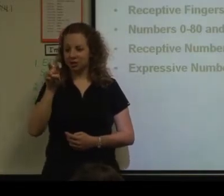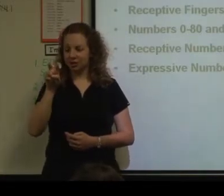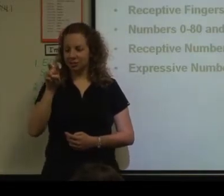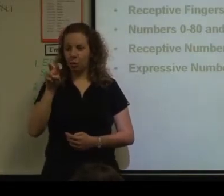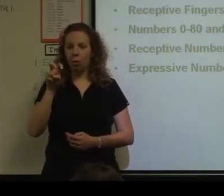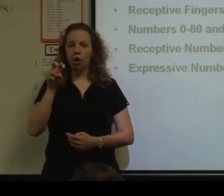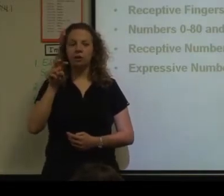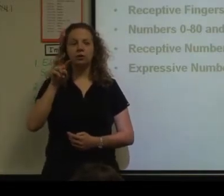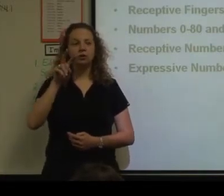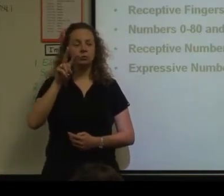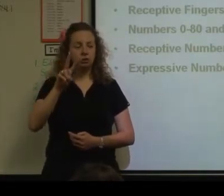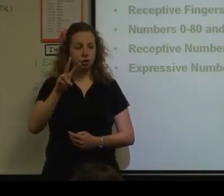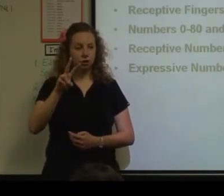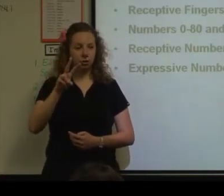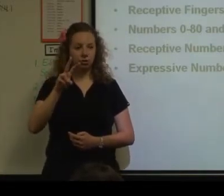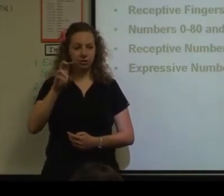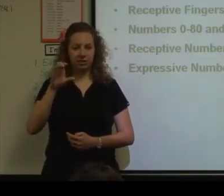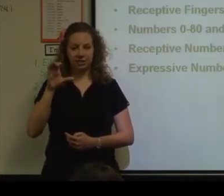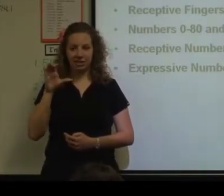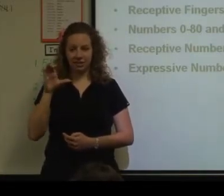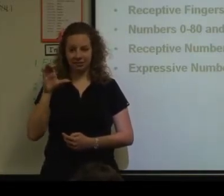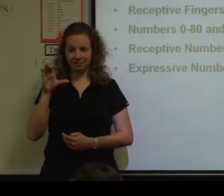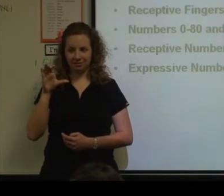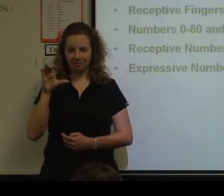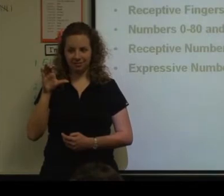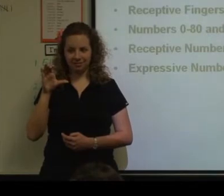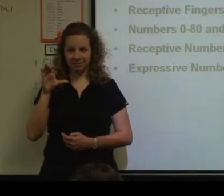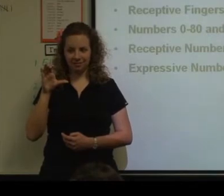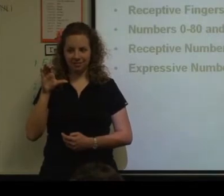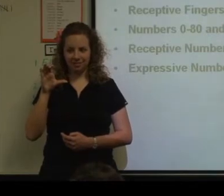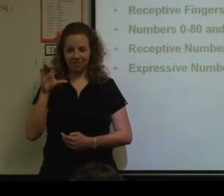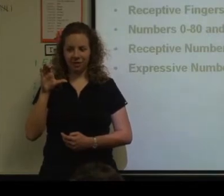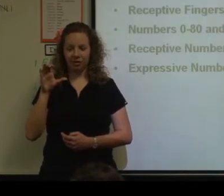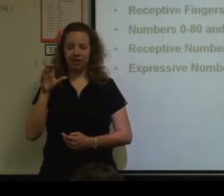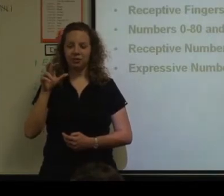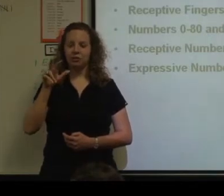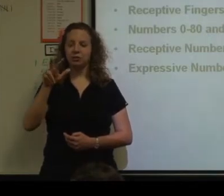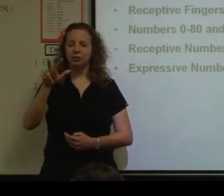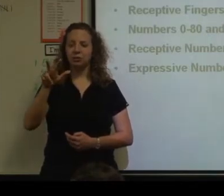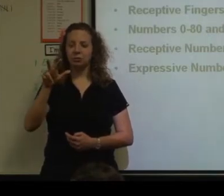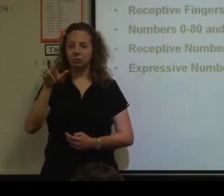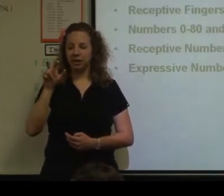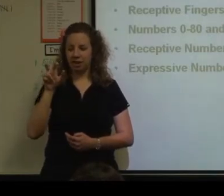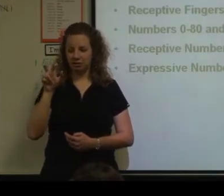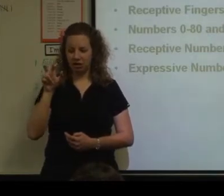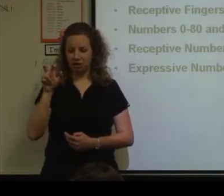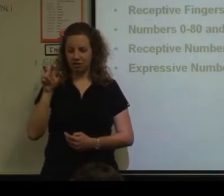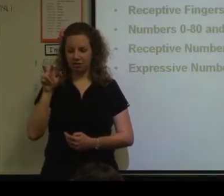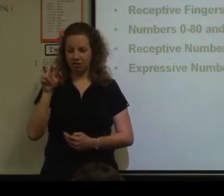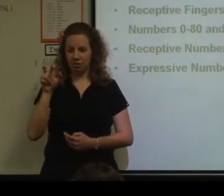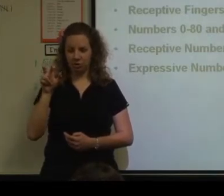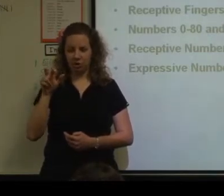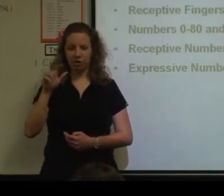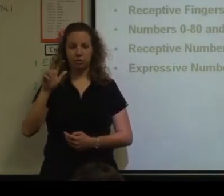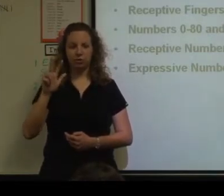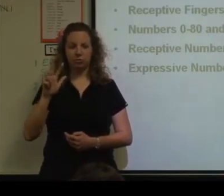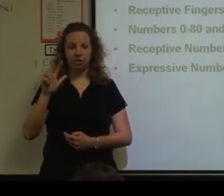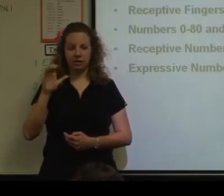200, or you can do 2C, and you can do 300, or you can do